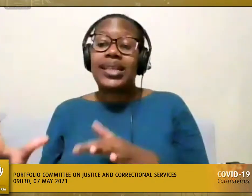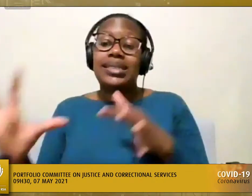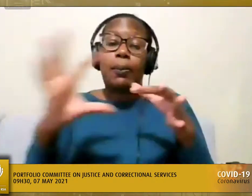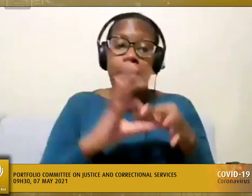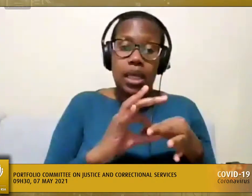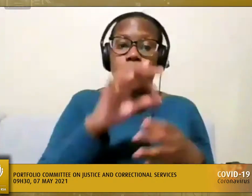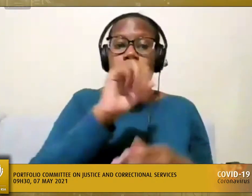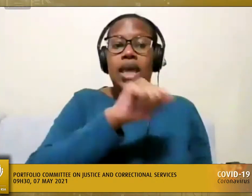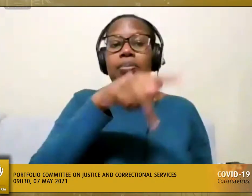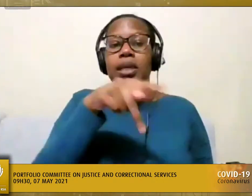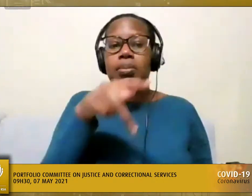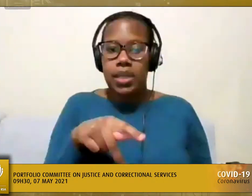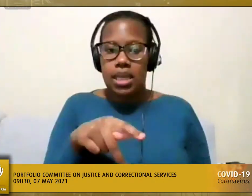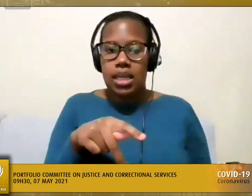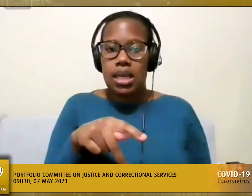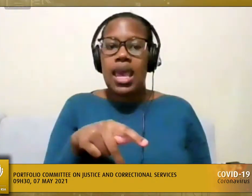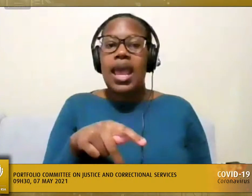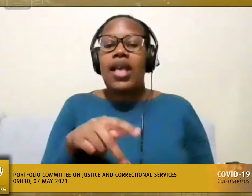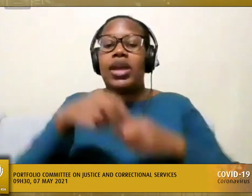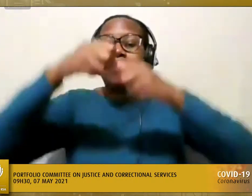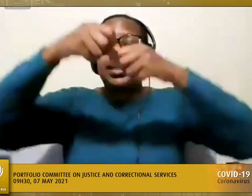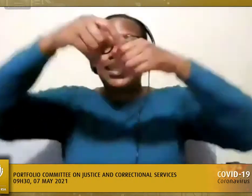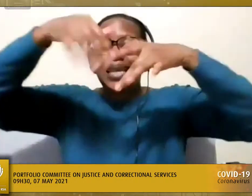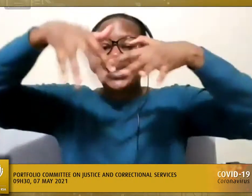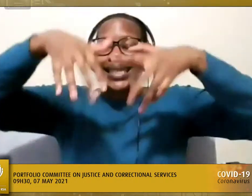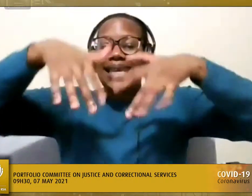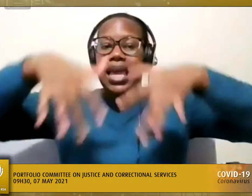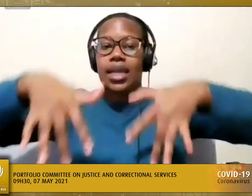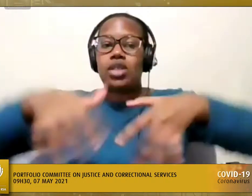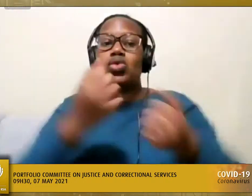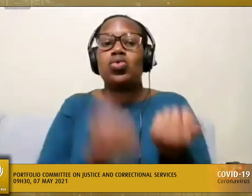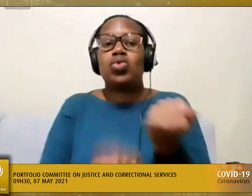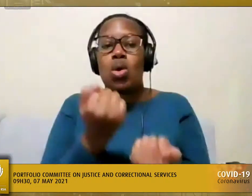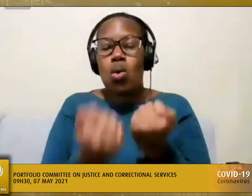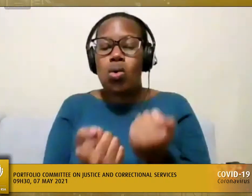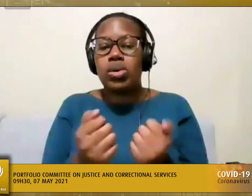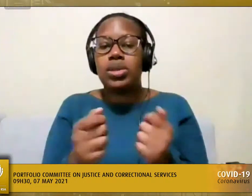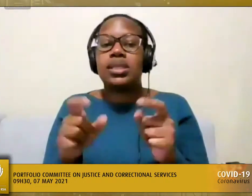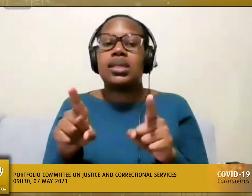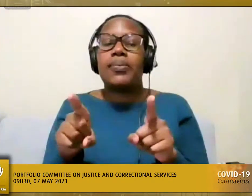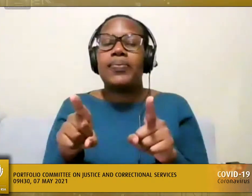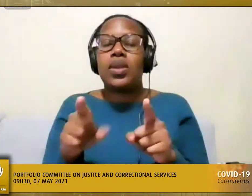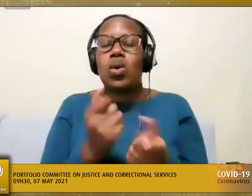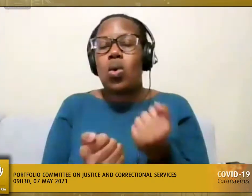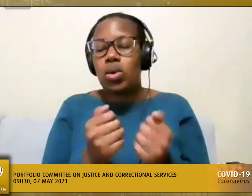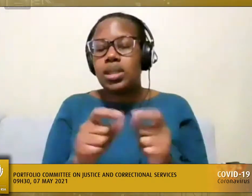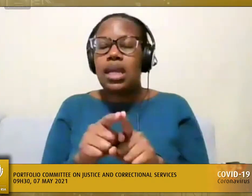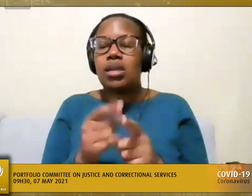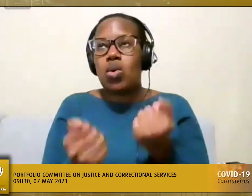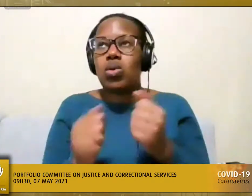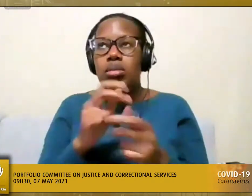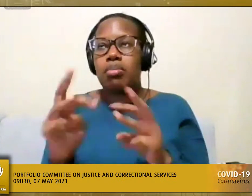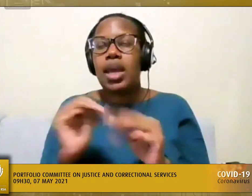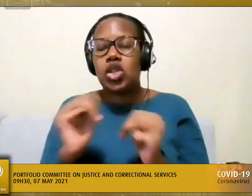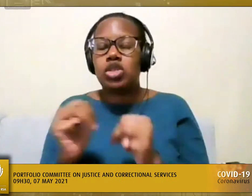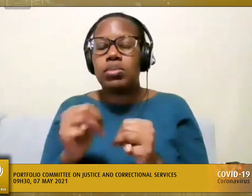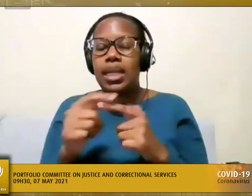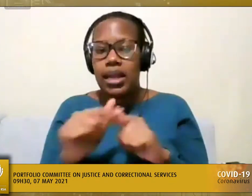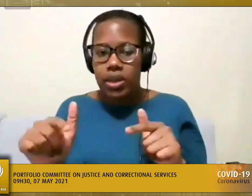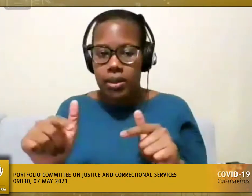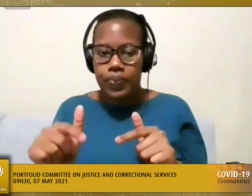and have them cascaded down to the courts and area code management level and over and